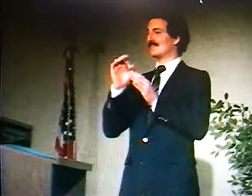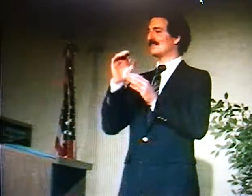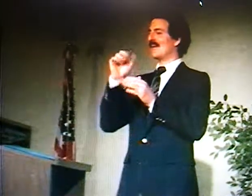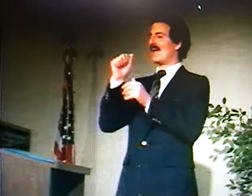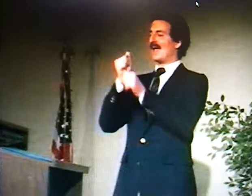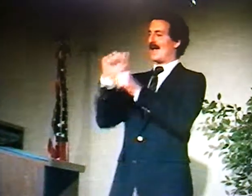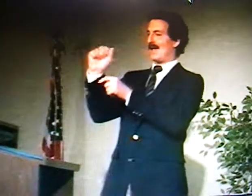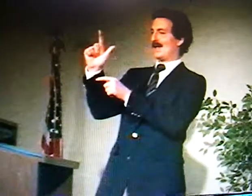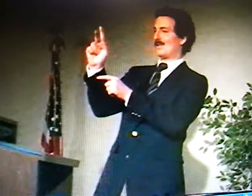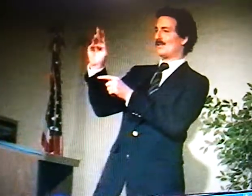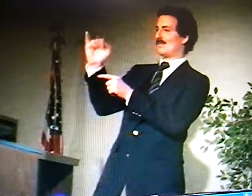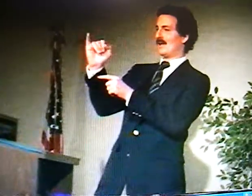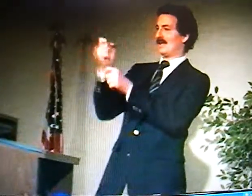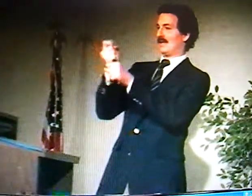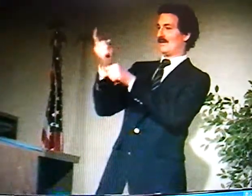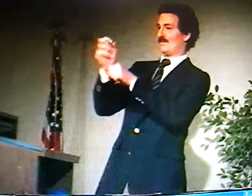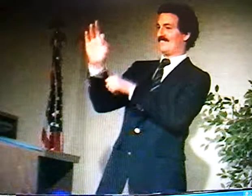Hello, I'm your presenter today.